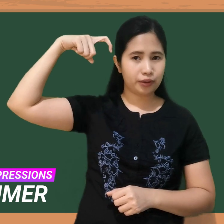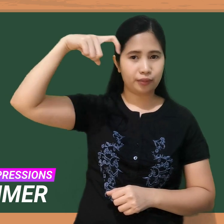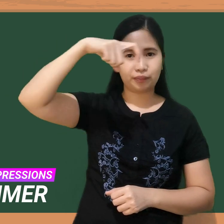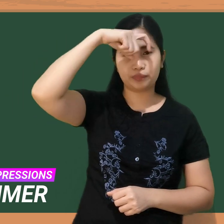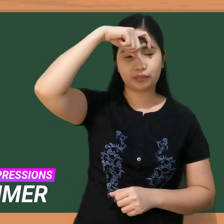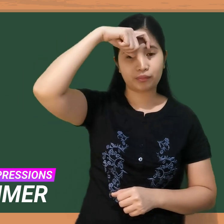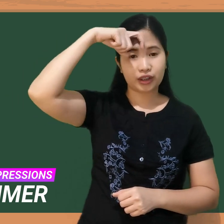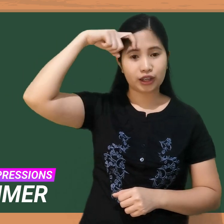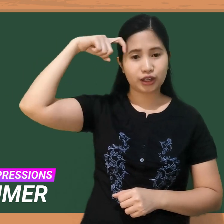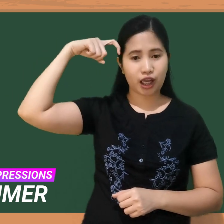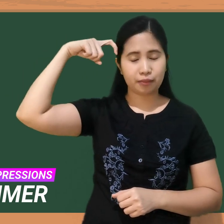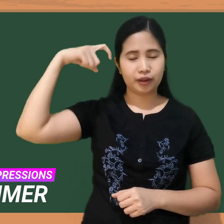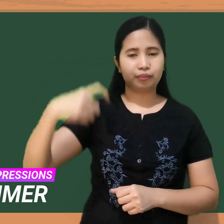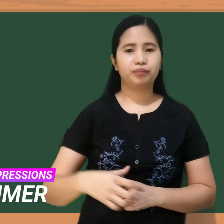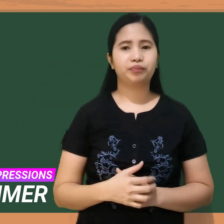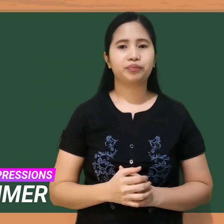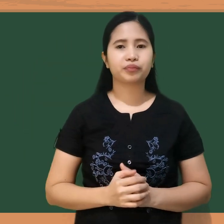Summer. Summer.